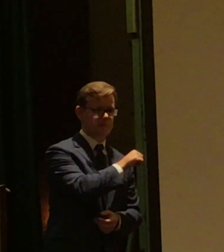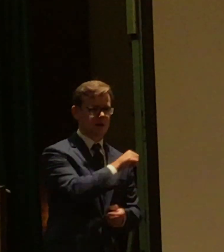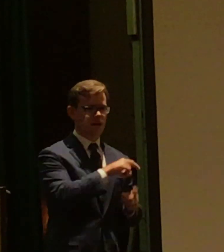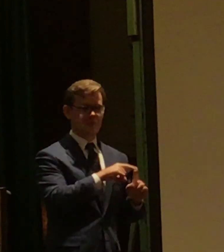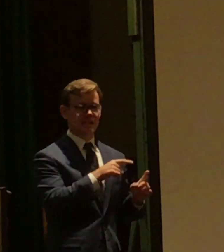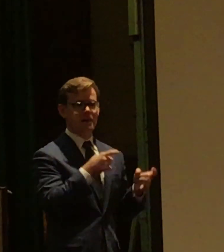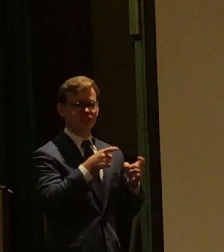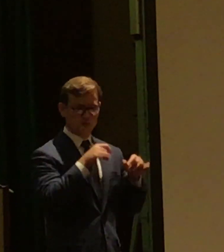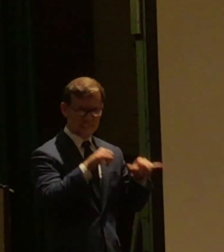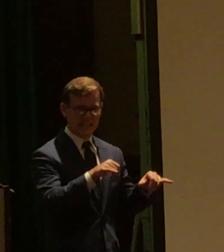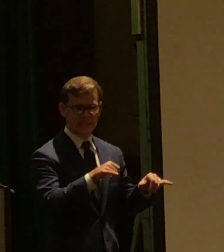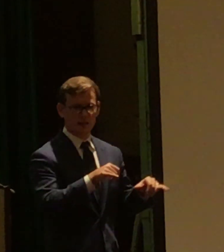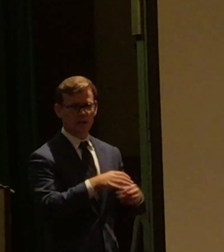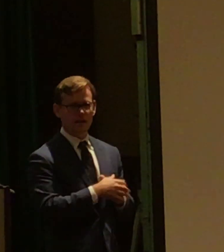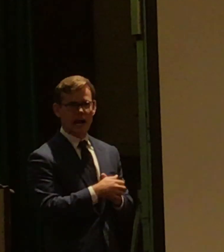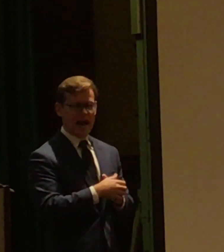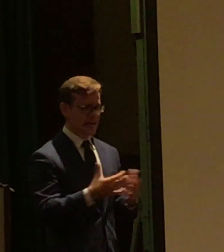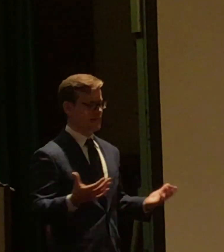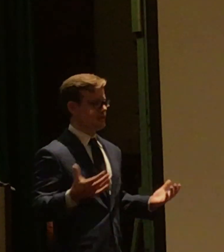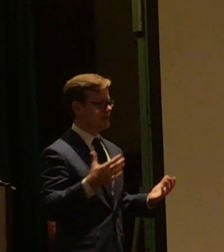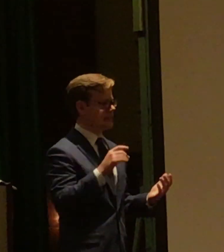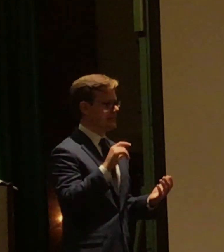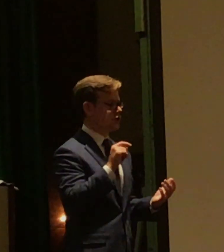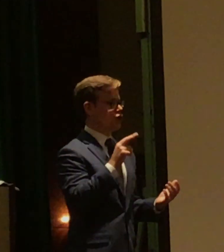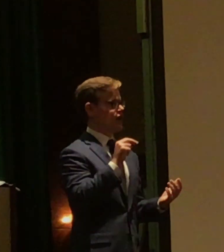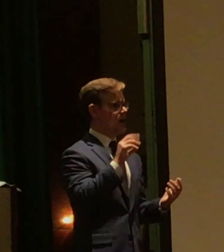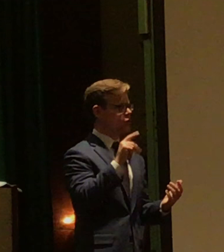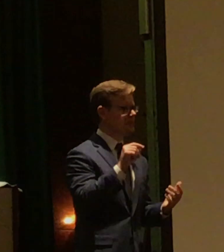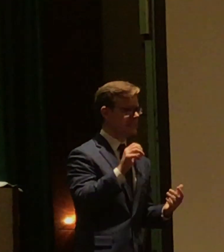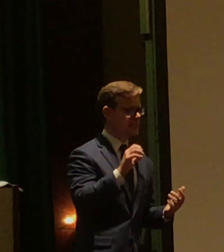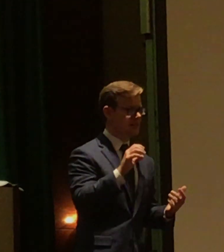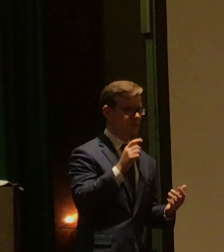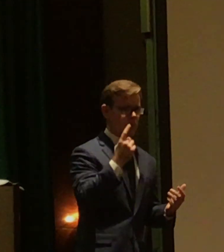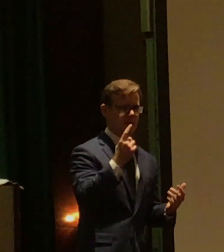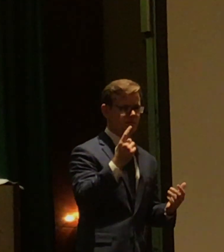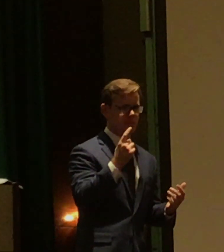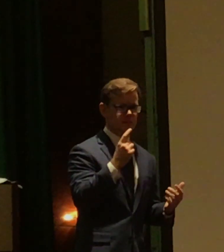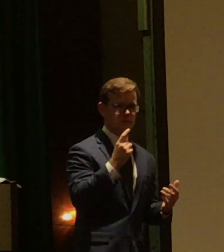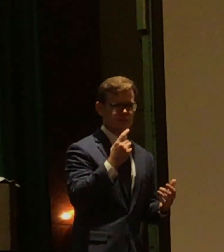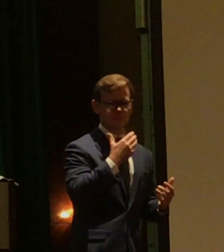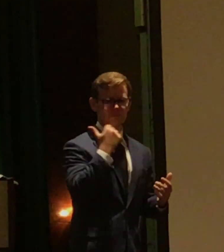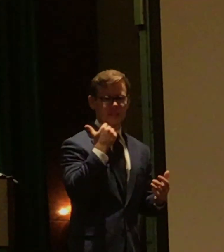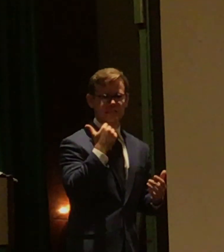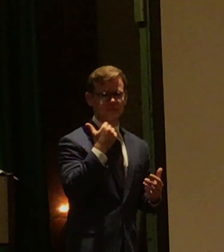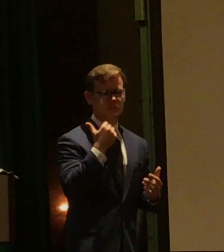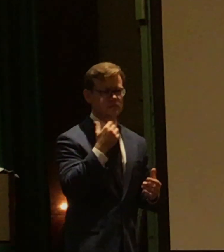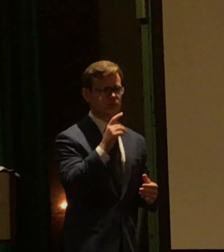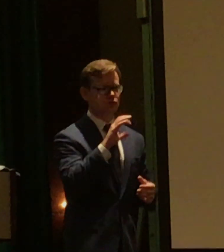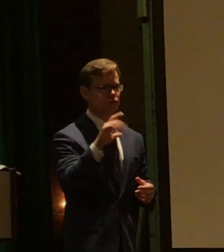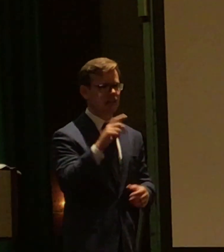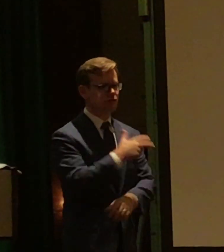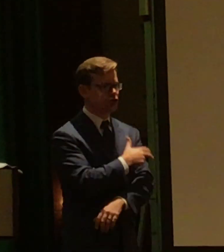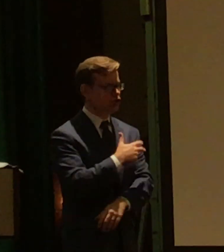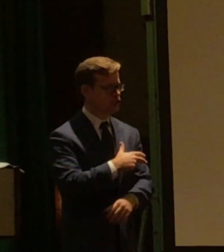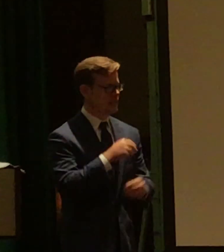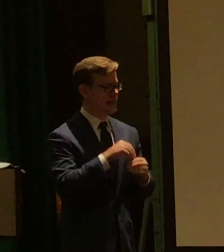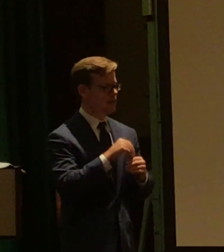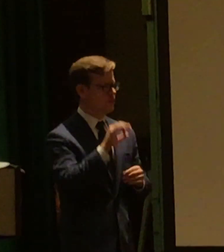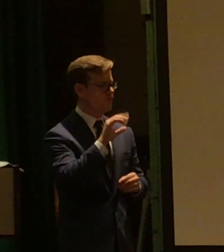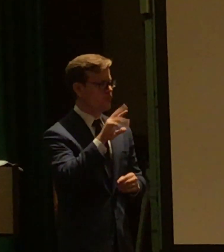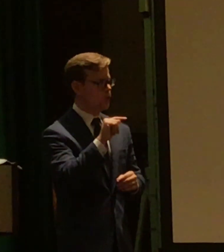tried to kick him out, but he was able to stay. And it turned out that he was one of the